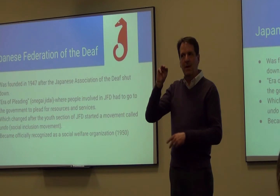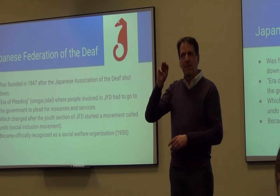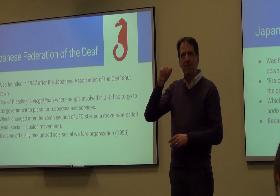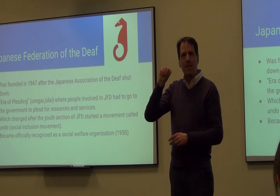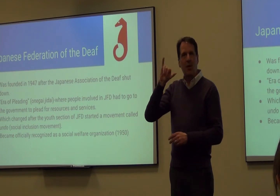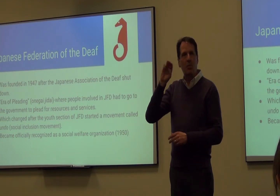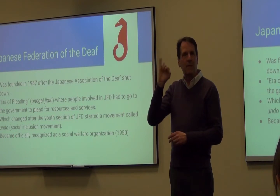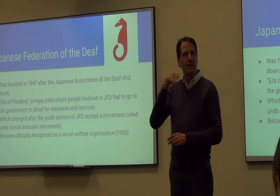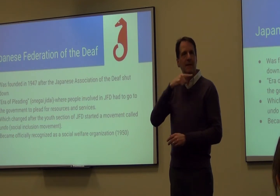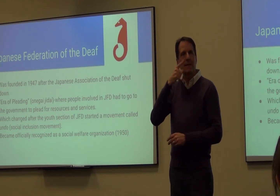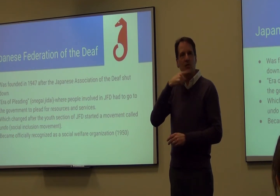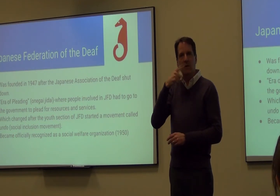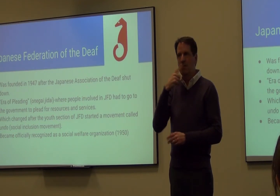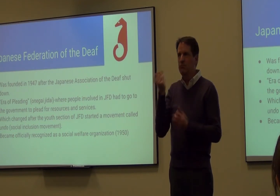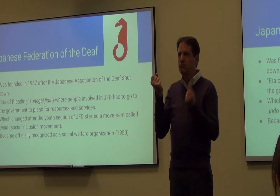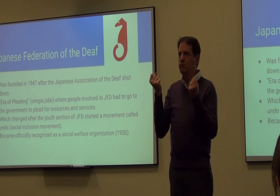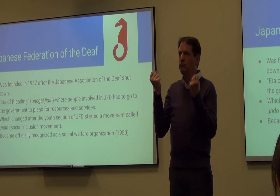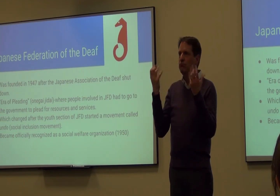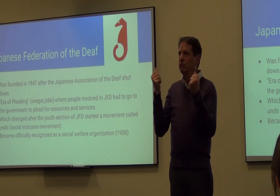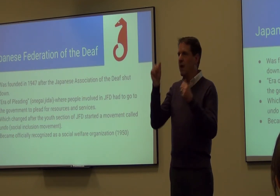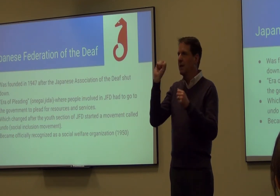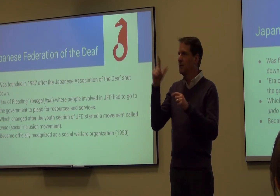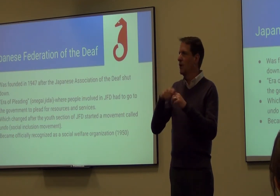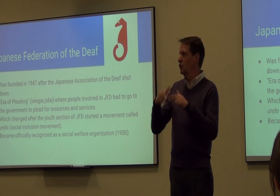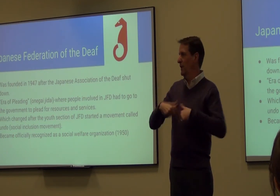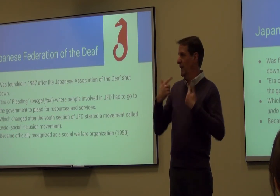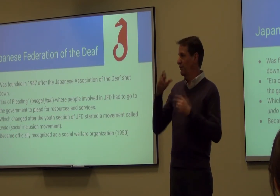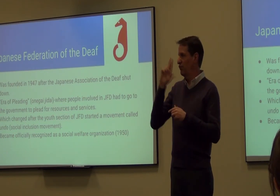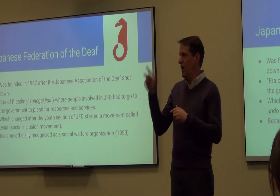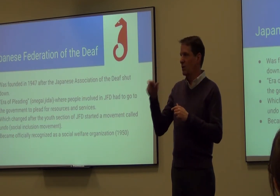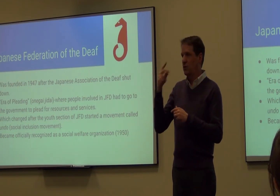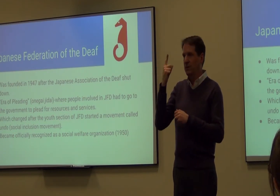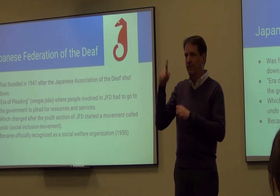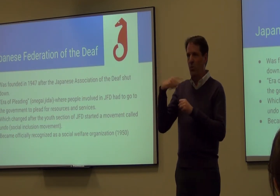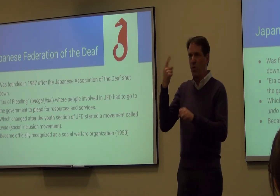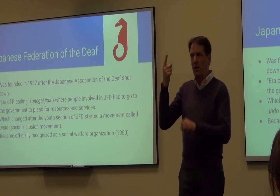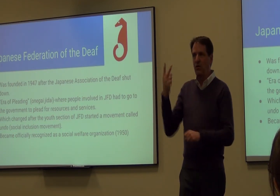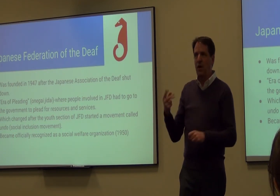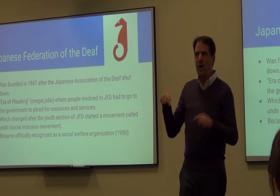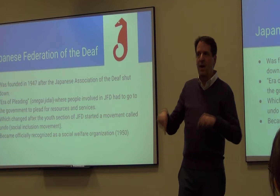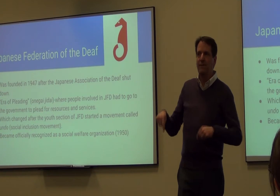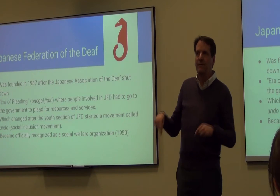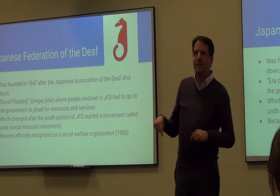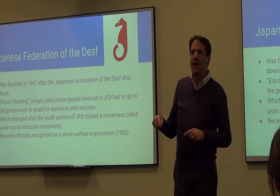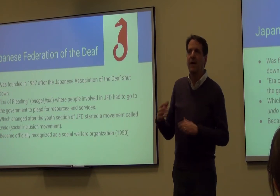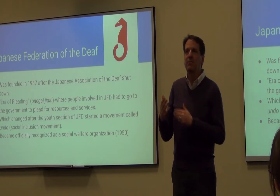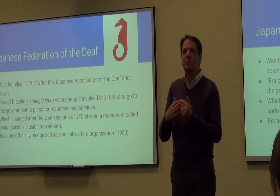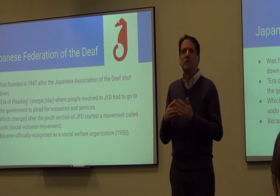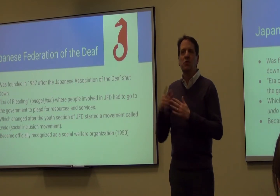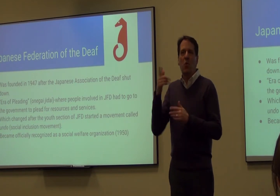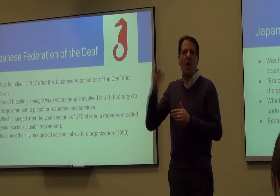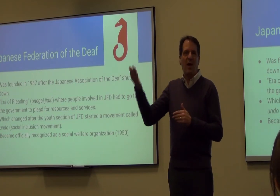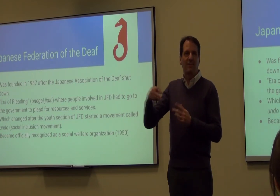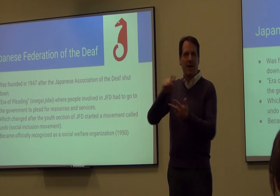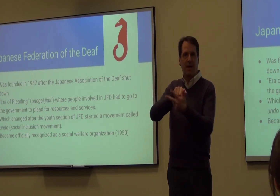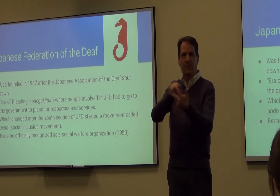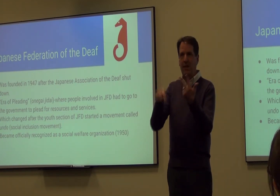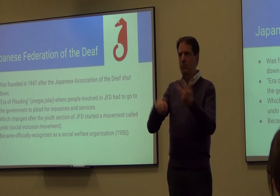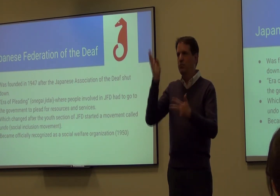us. And Naomi, who's hearing but signs ASL as well, who lives in Rochester. She's been here for a year and a half living in Rochester, so